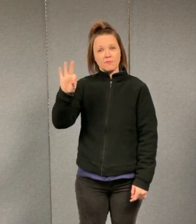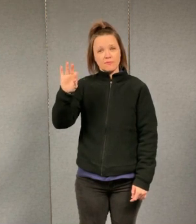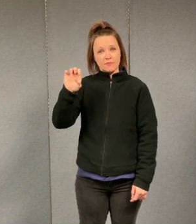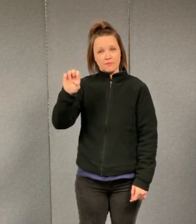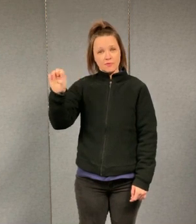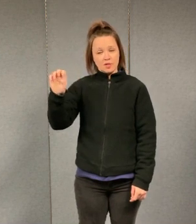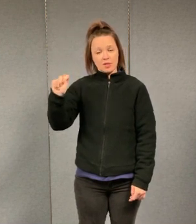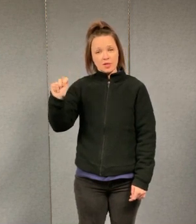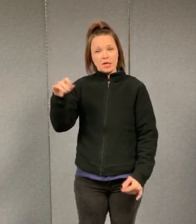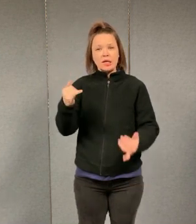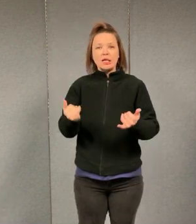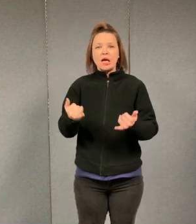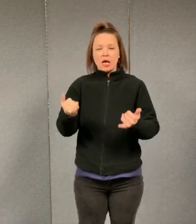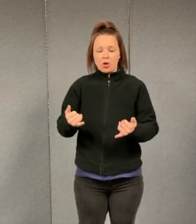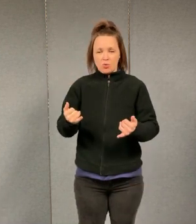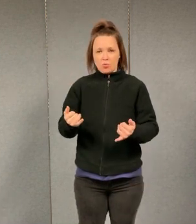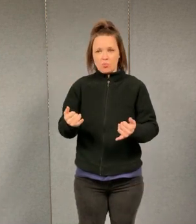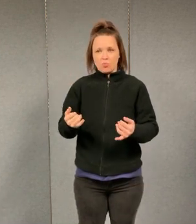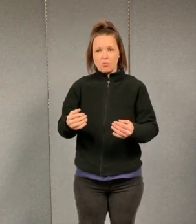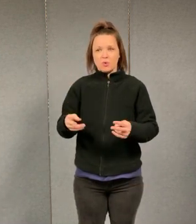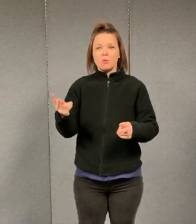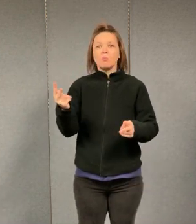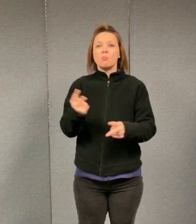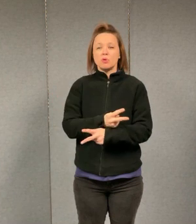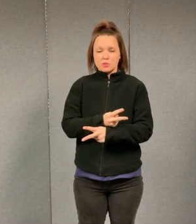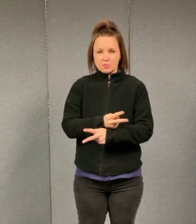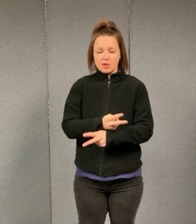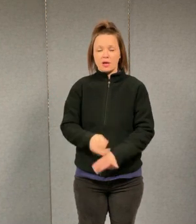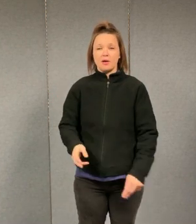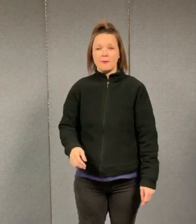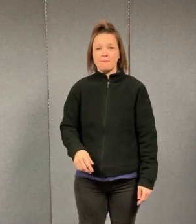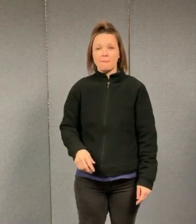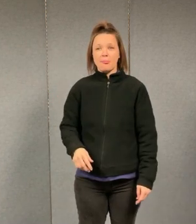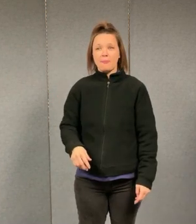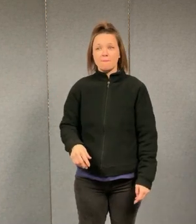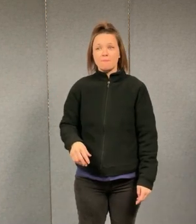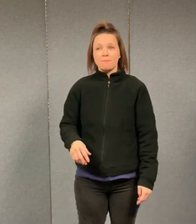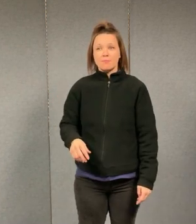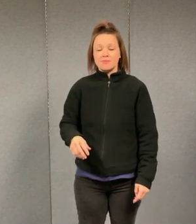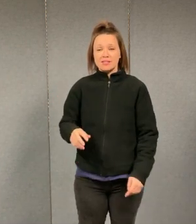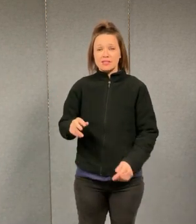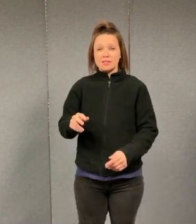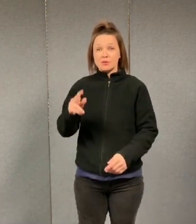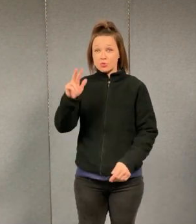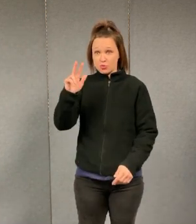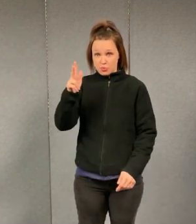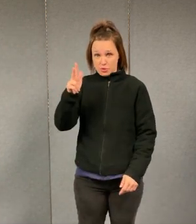need. And you're right, the answer is 320 square feet.